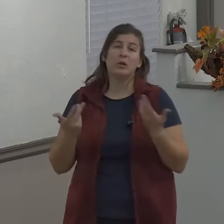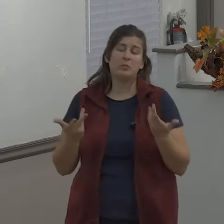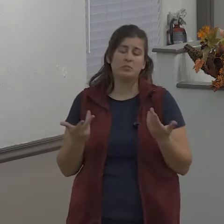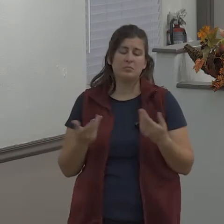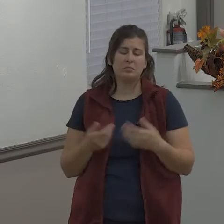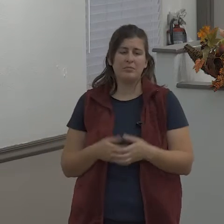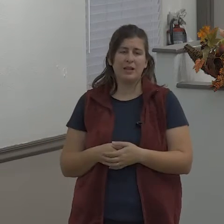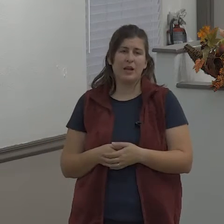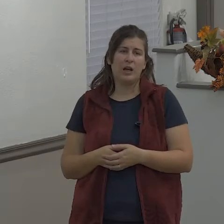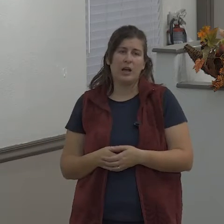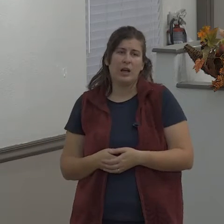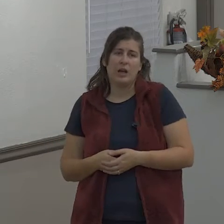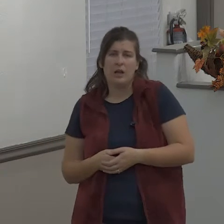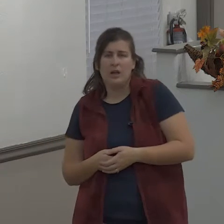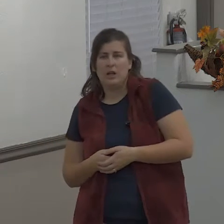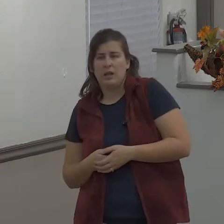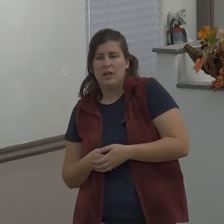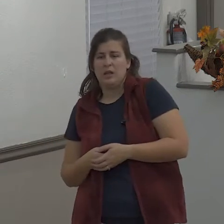And so